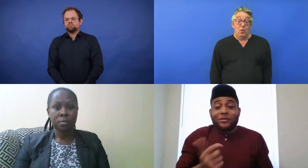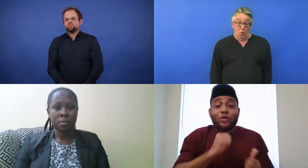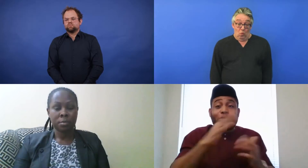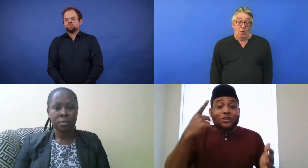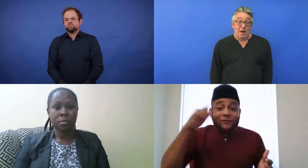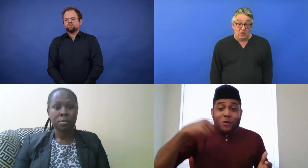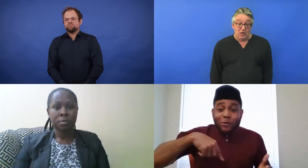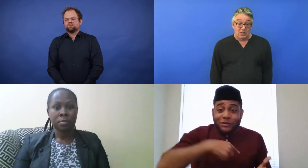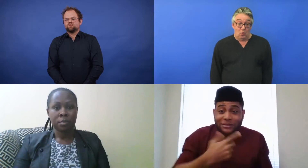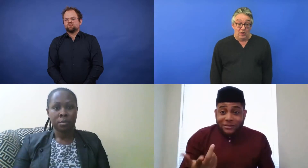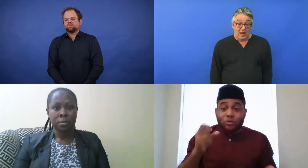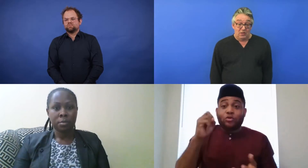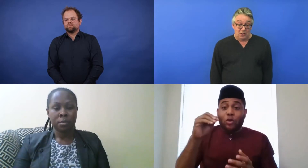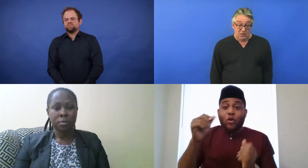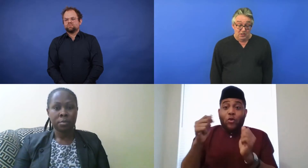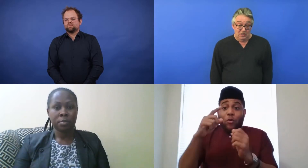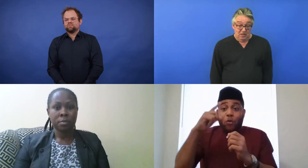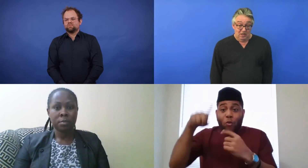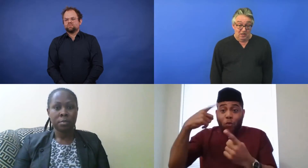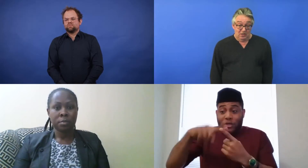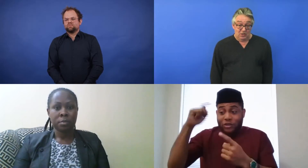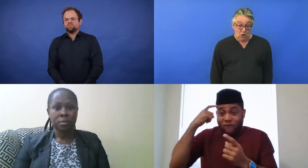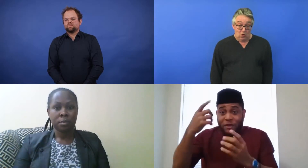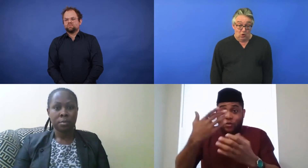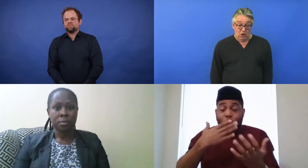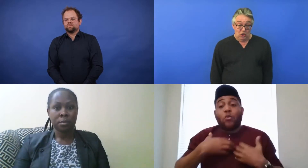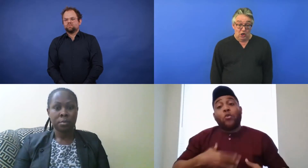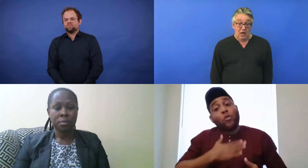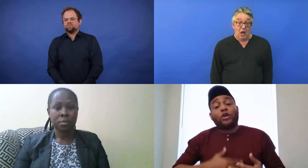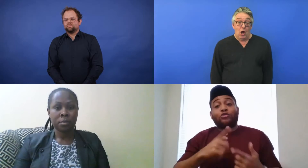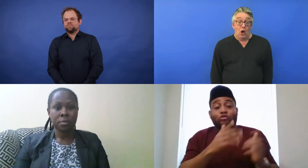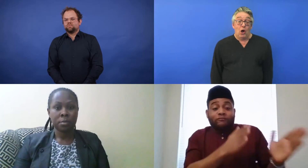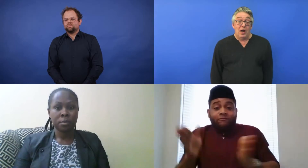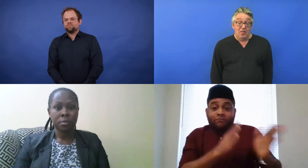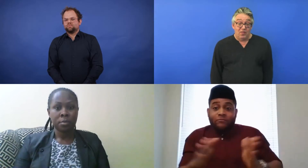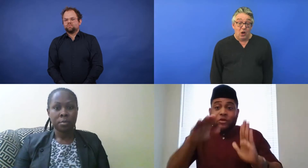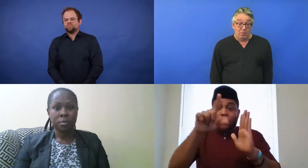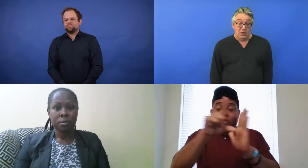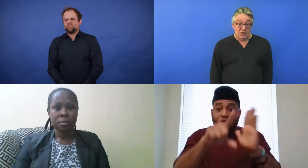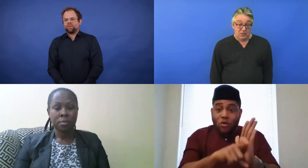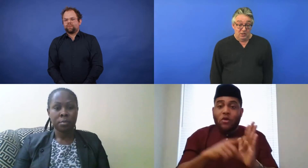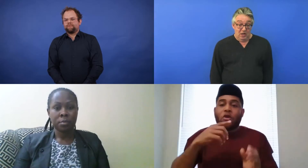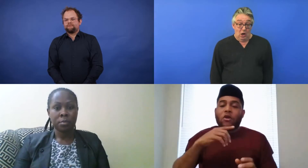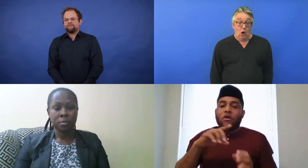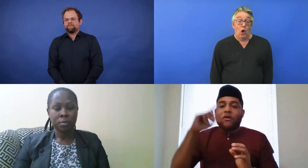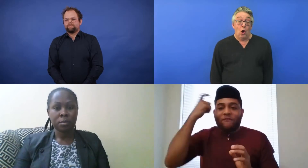Nothing about us without us. So, if